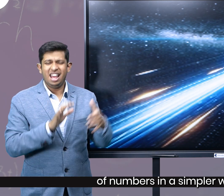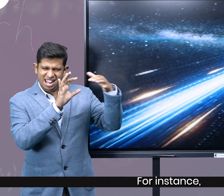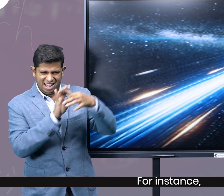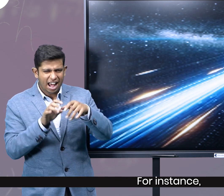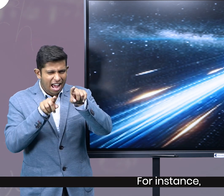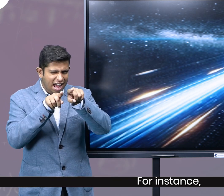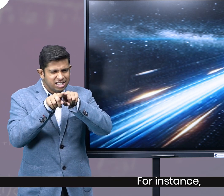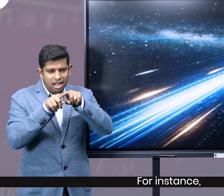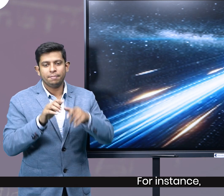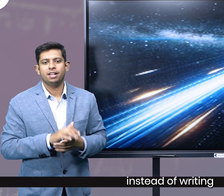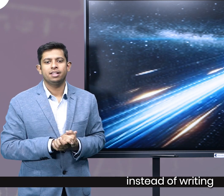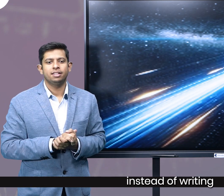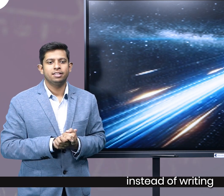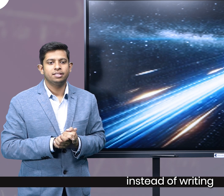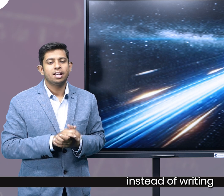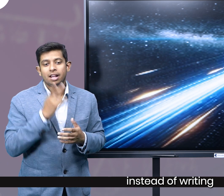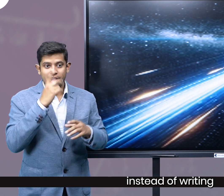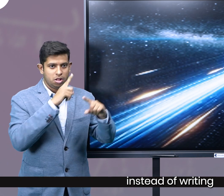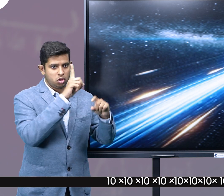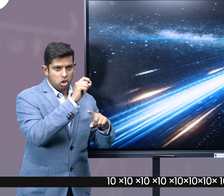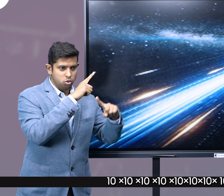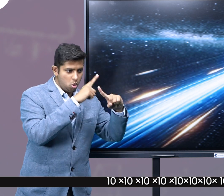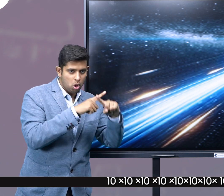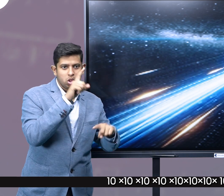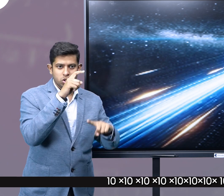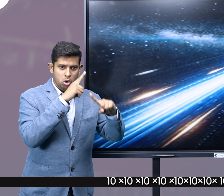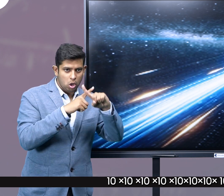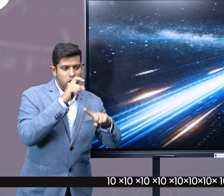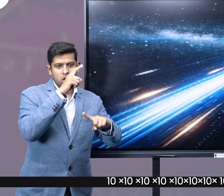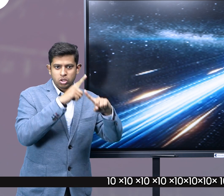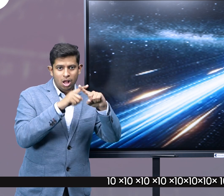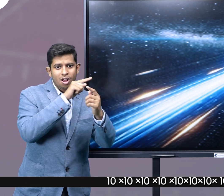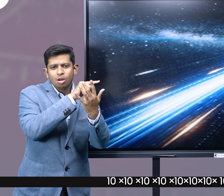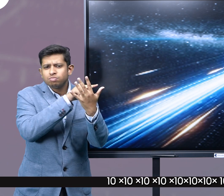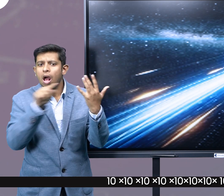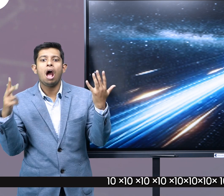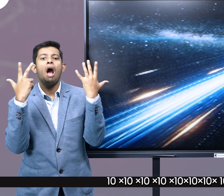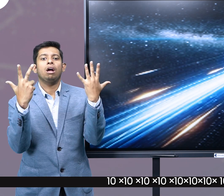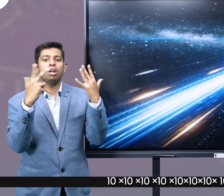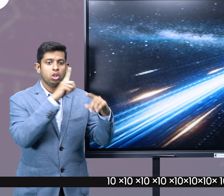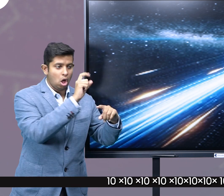For instance, instead of writing 10 into 10 into 10 into 10 into 10 into 10 into 10 into